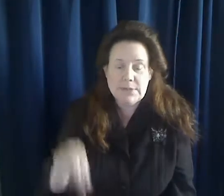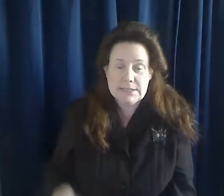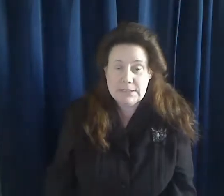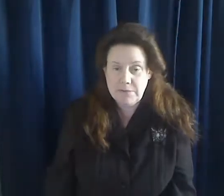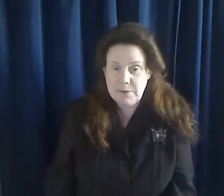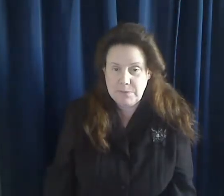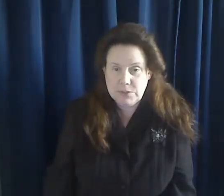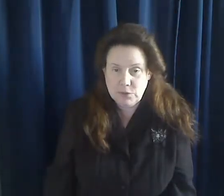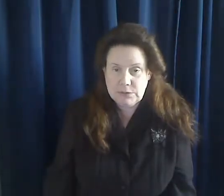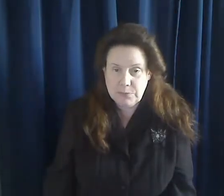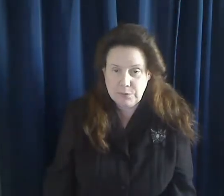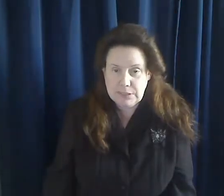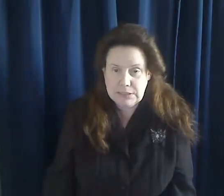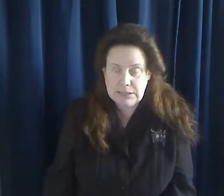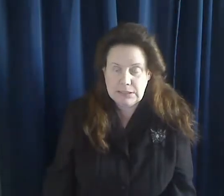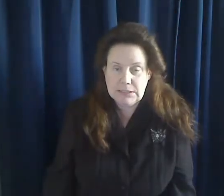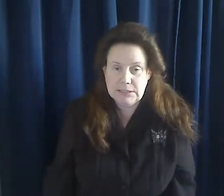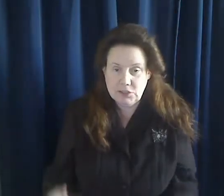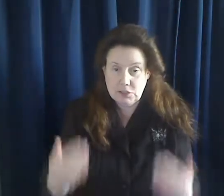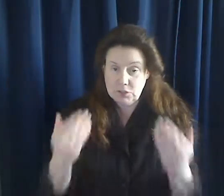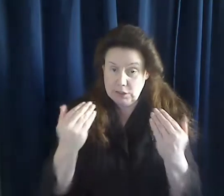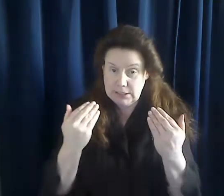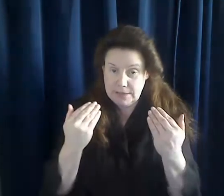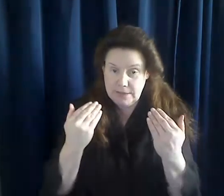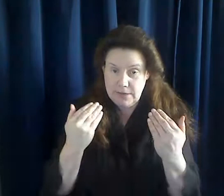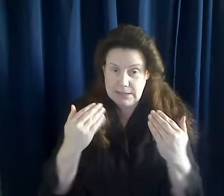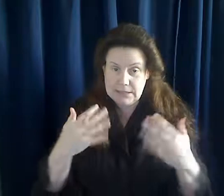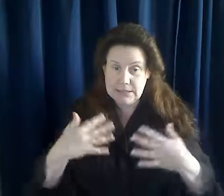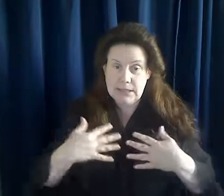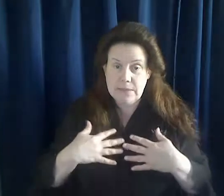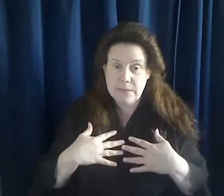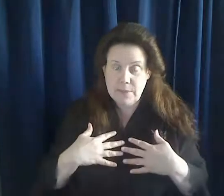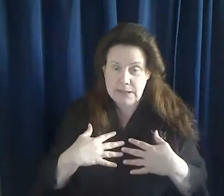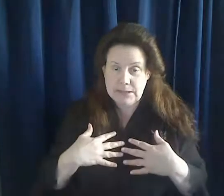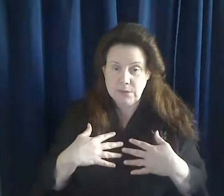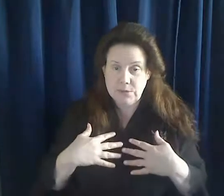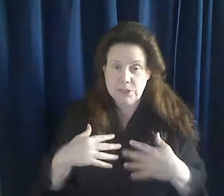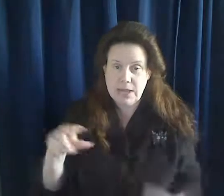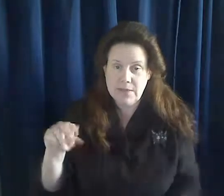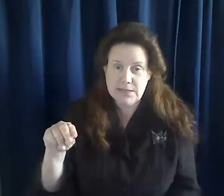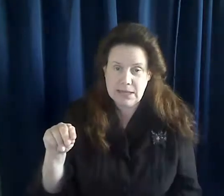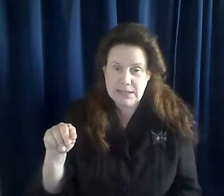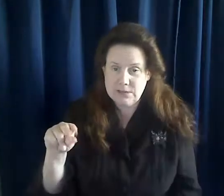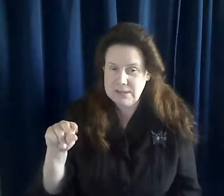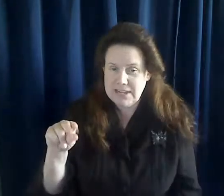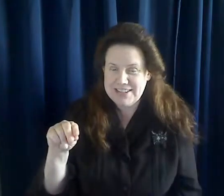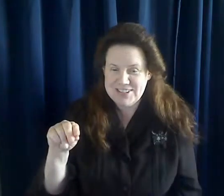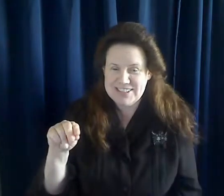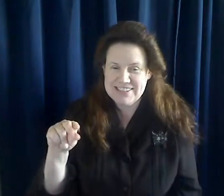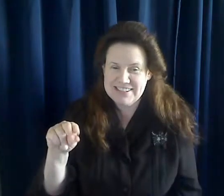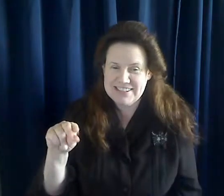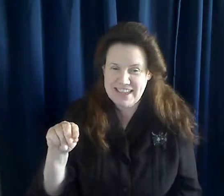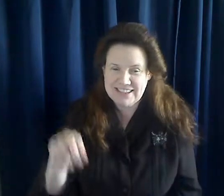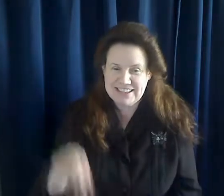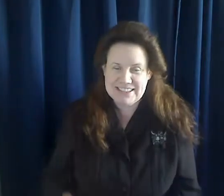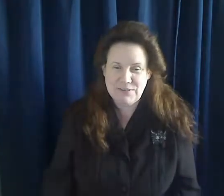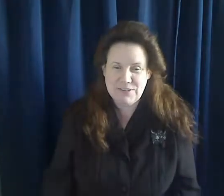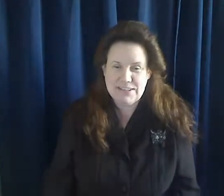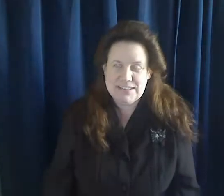Because deaf people do lip read in addition to looking at the face, the body language, and the sign. So it's not just the sign, it's several things.